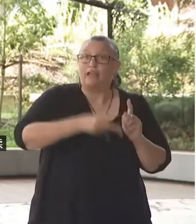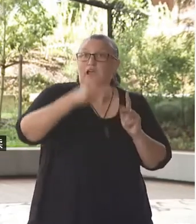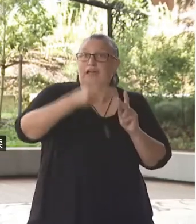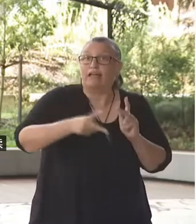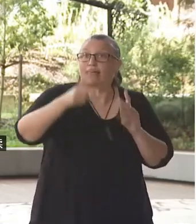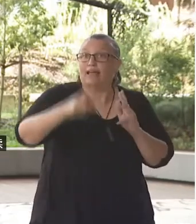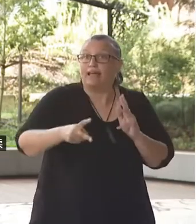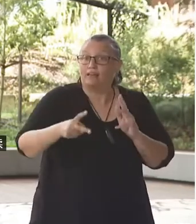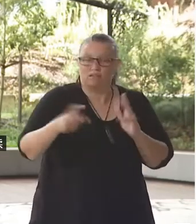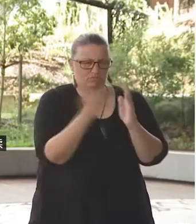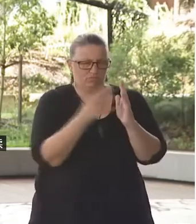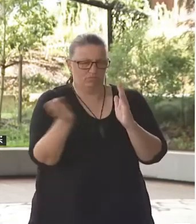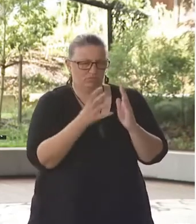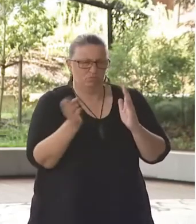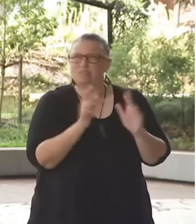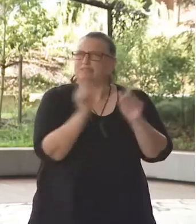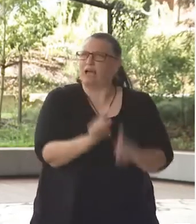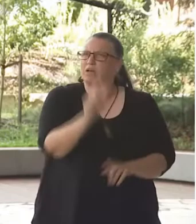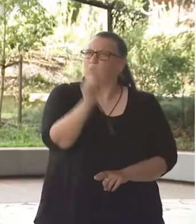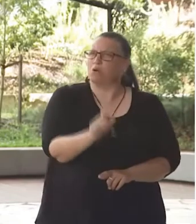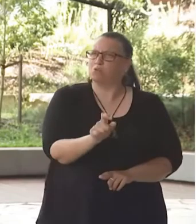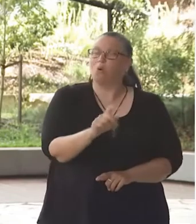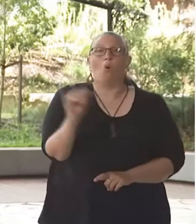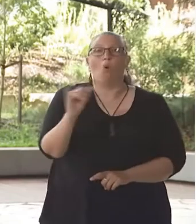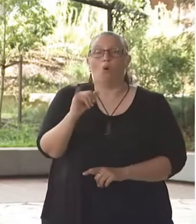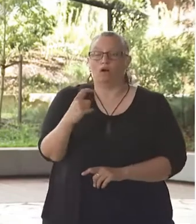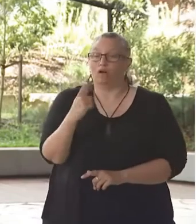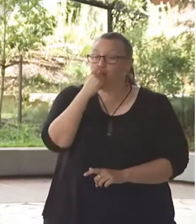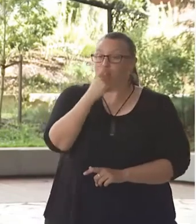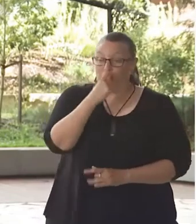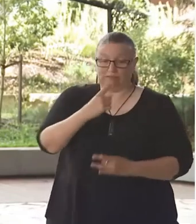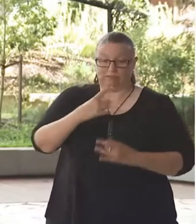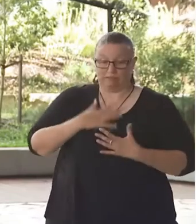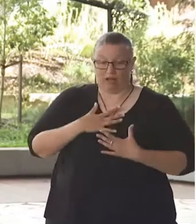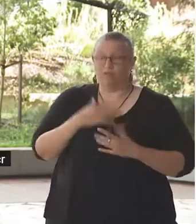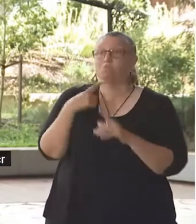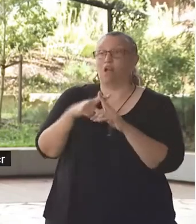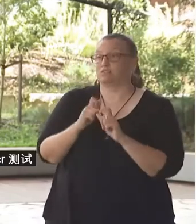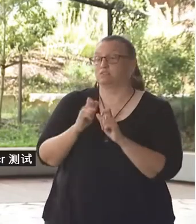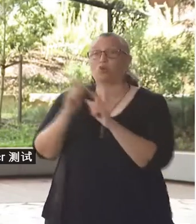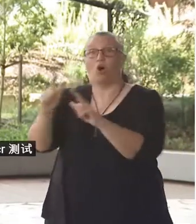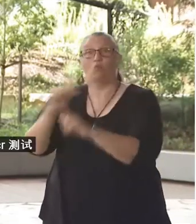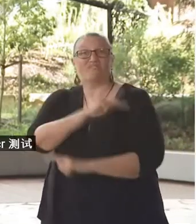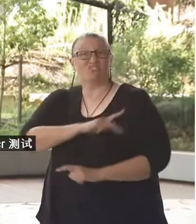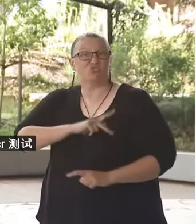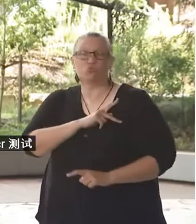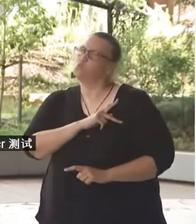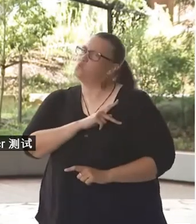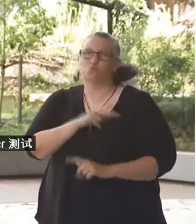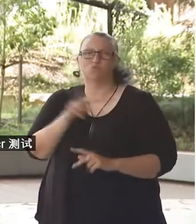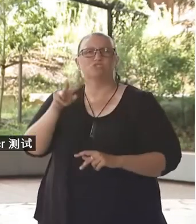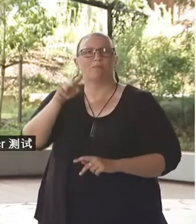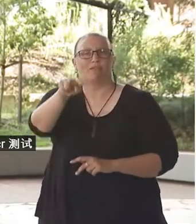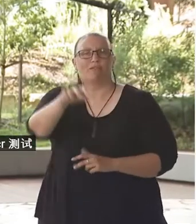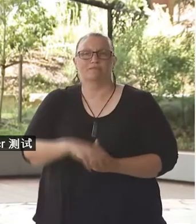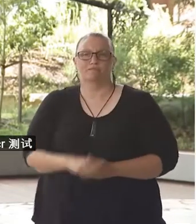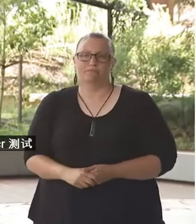have PCR tests. The 25,080 positive PCR test results were returned from